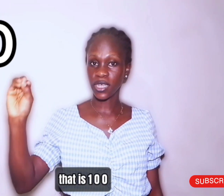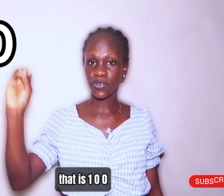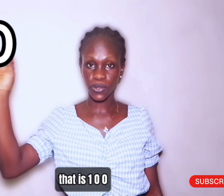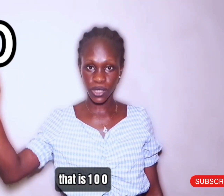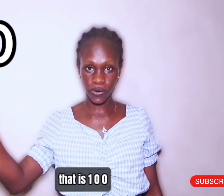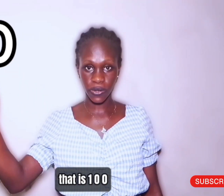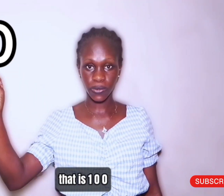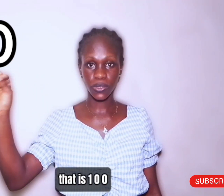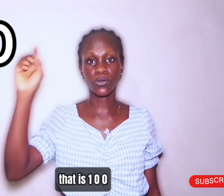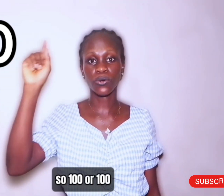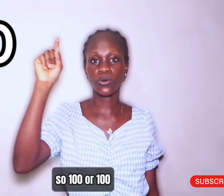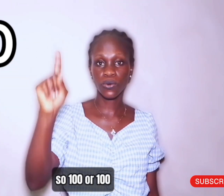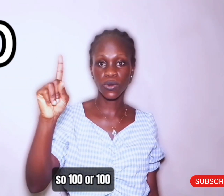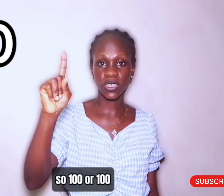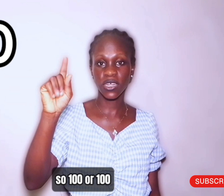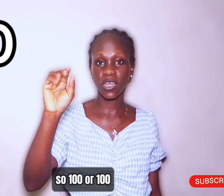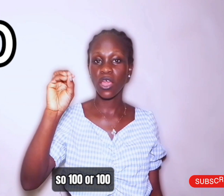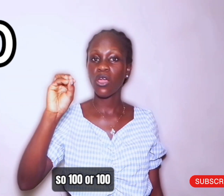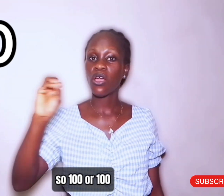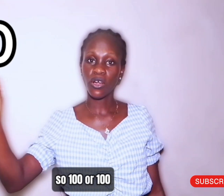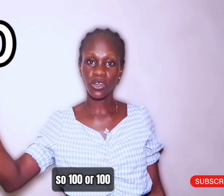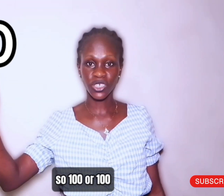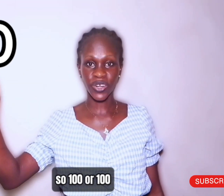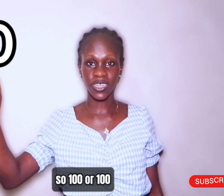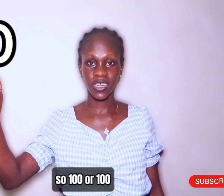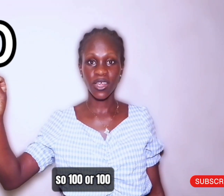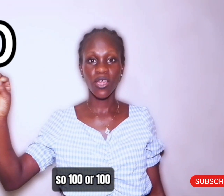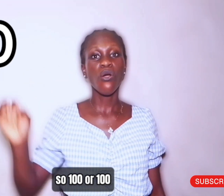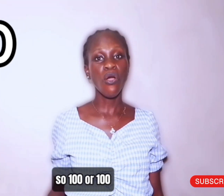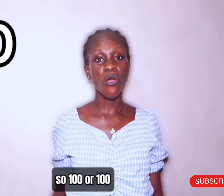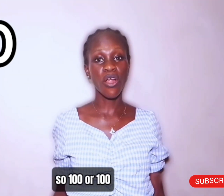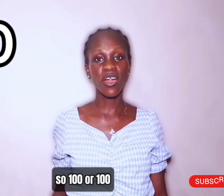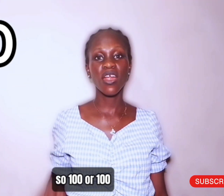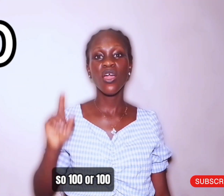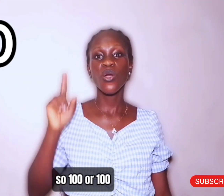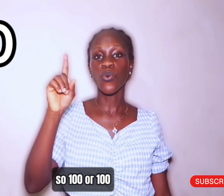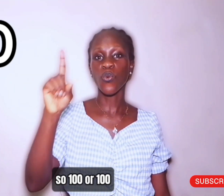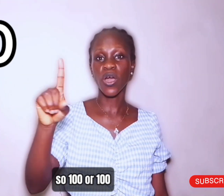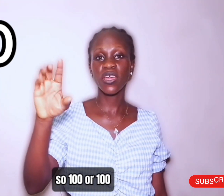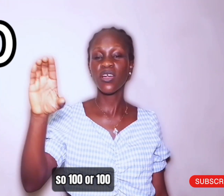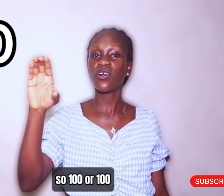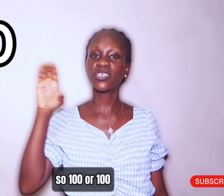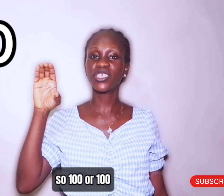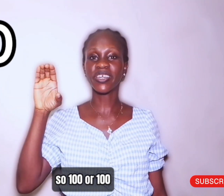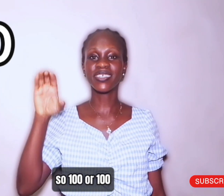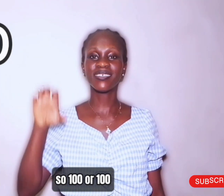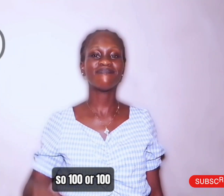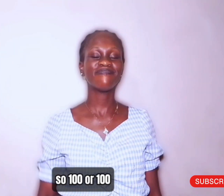100. So 100 or 100.